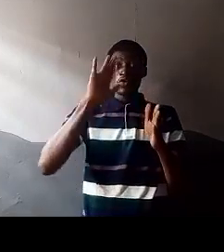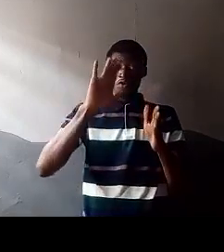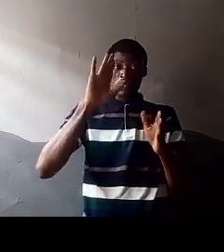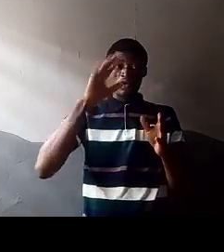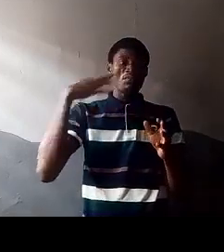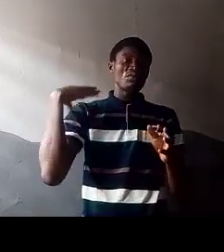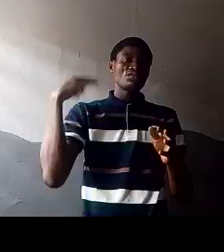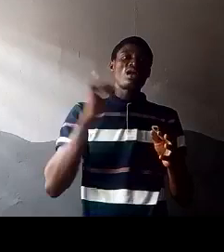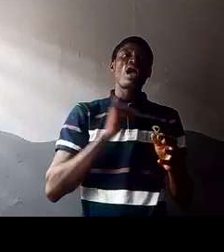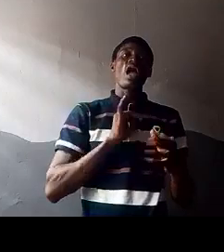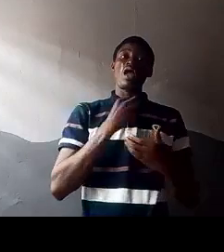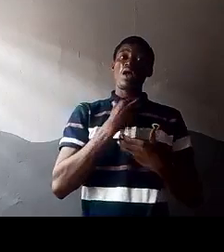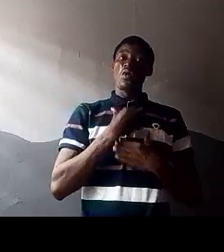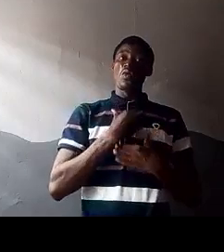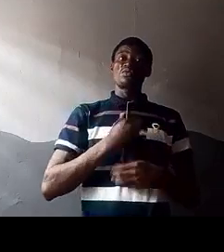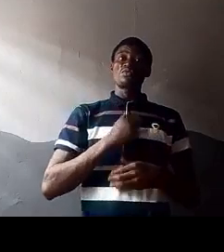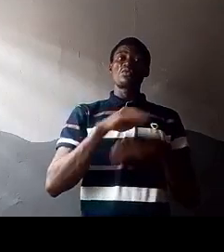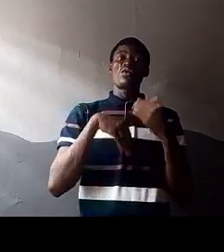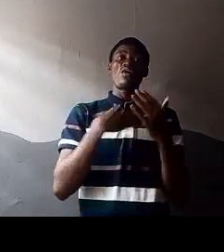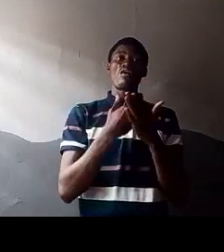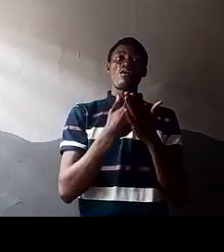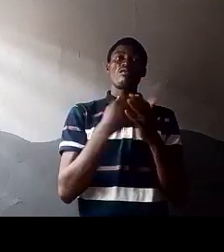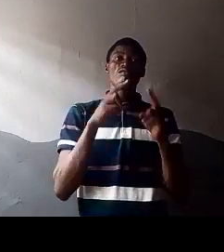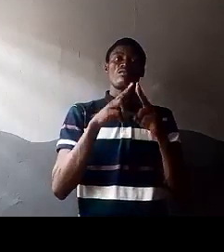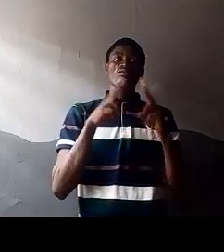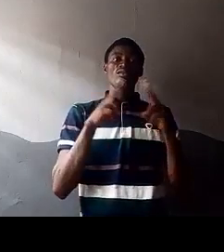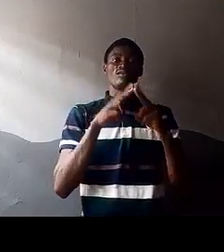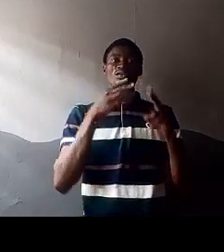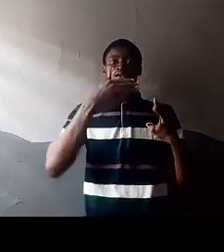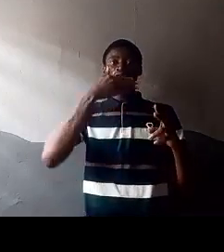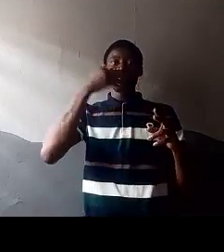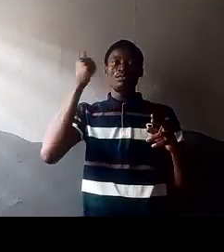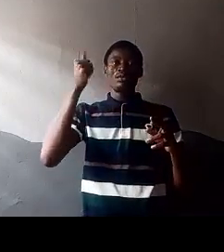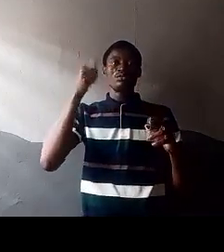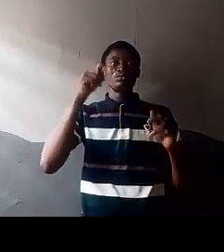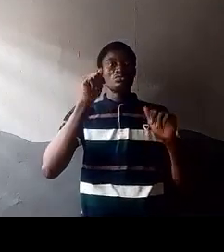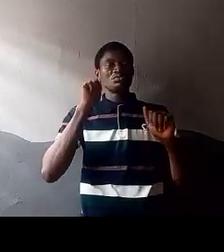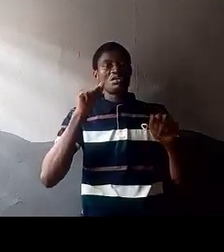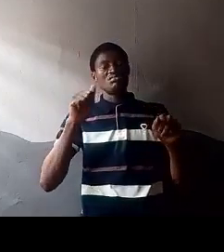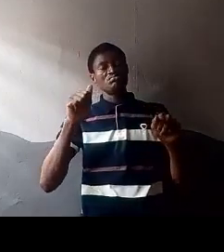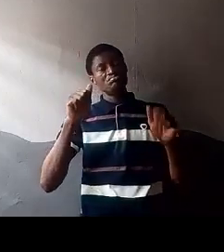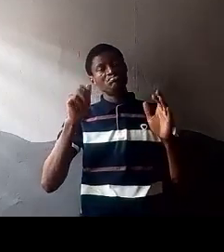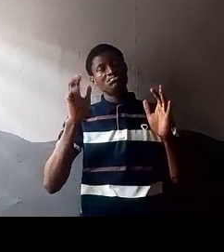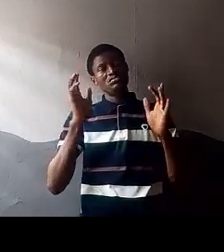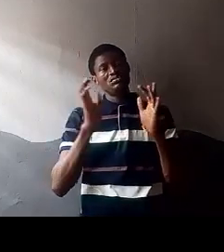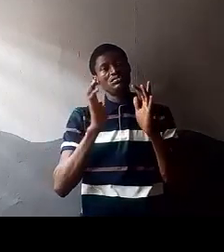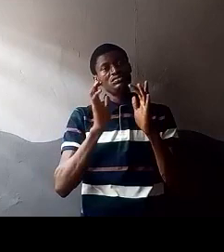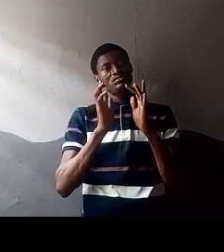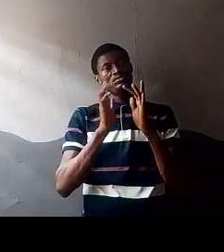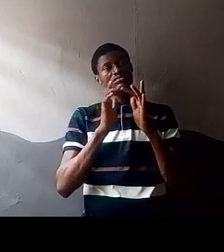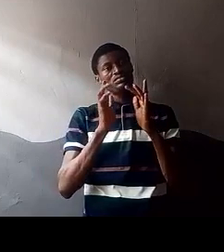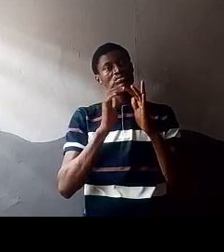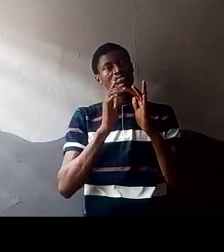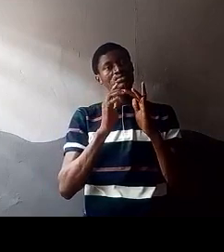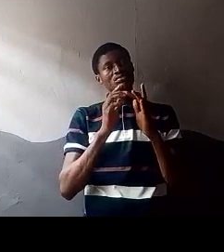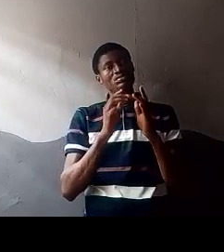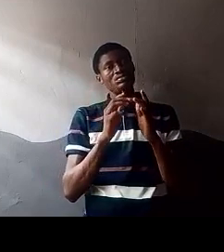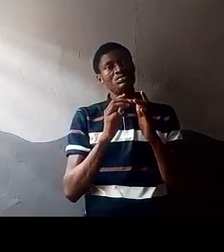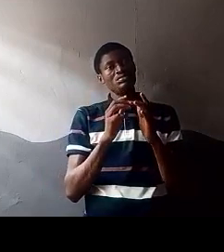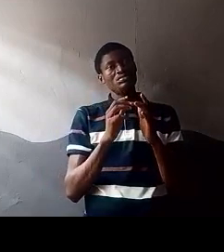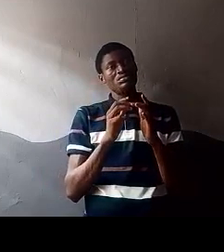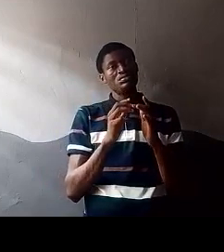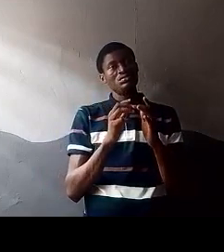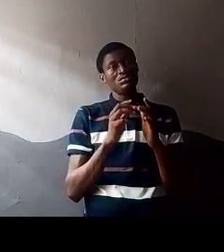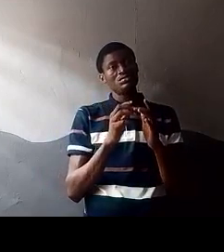very best. You can always reach out to Ejiro, because she's on Facebook.